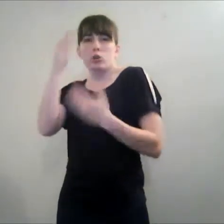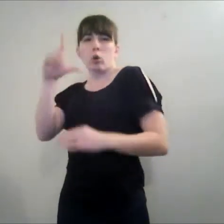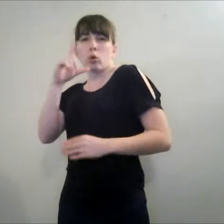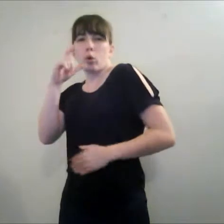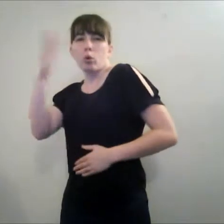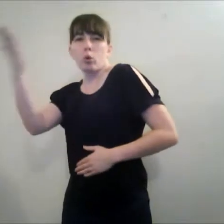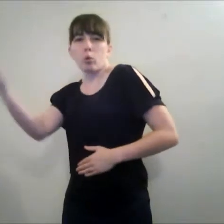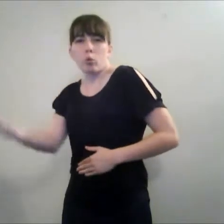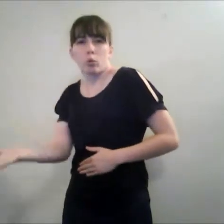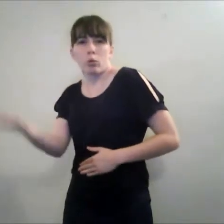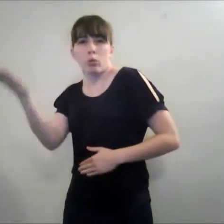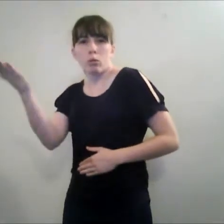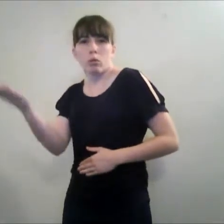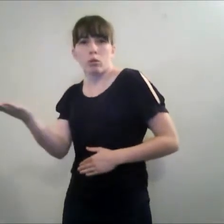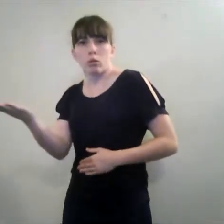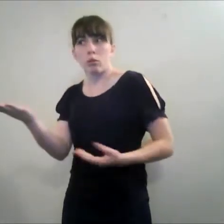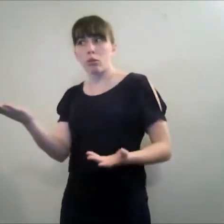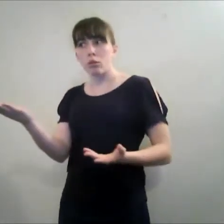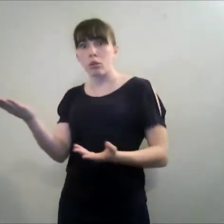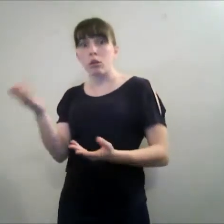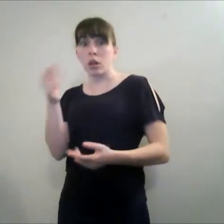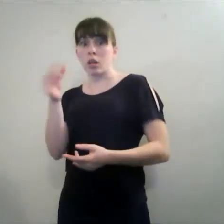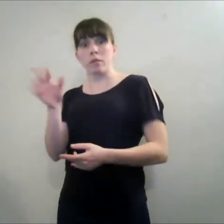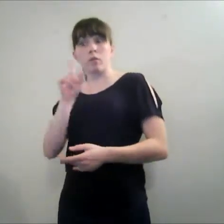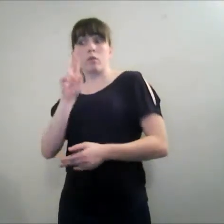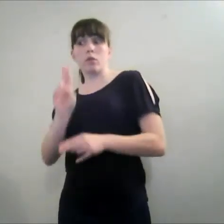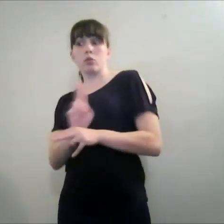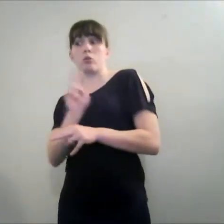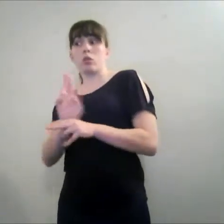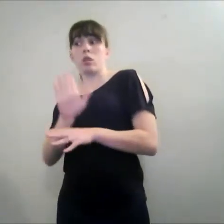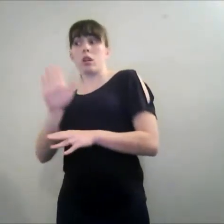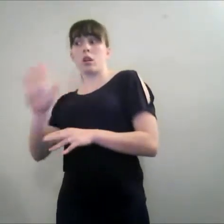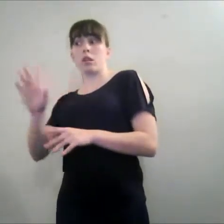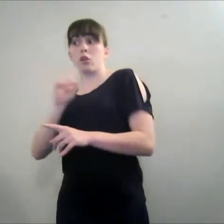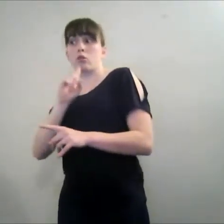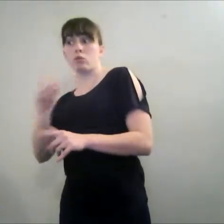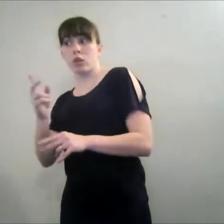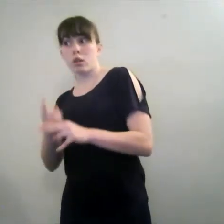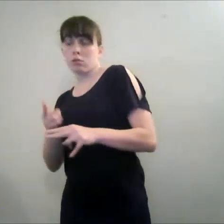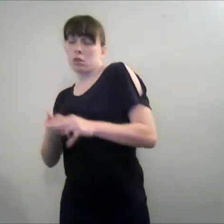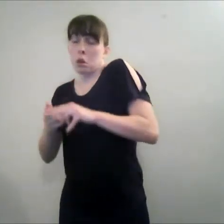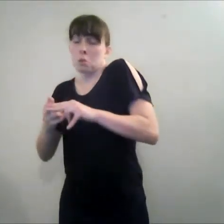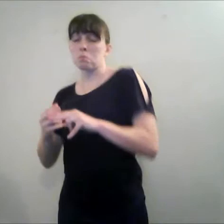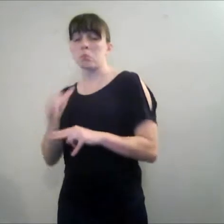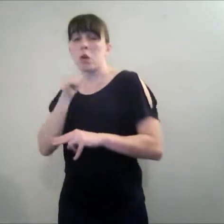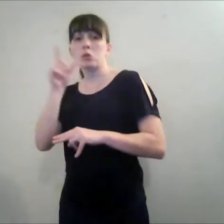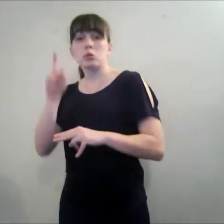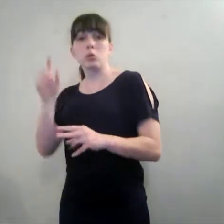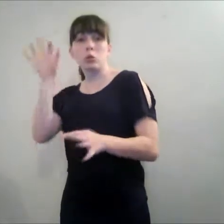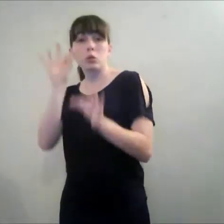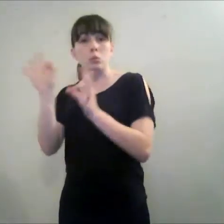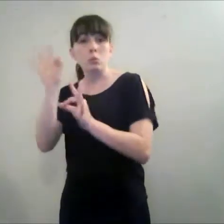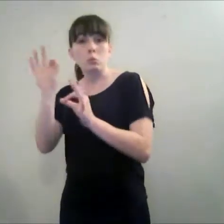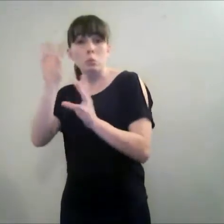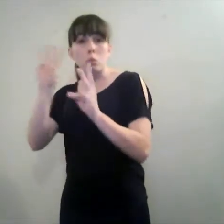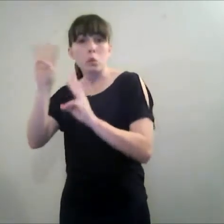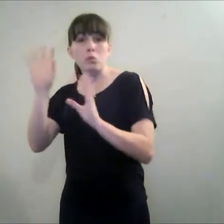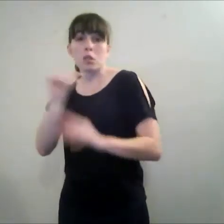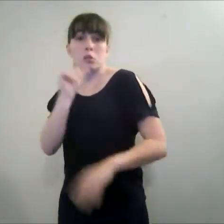to solve. If only they were using the real names, then you wouldn't be worried about them on the internet. And so when he says to me, oh, I want to go to a chat room to talk about